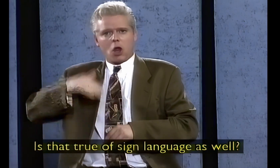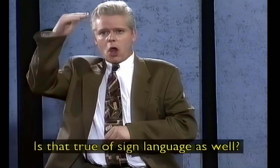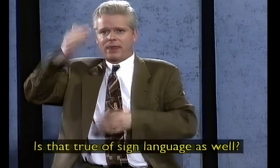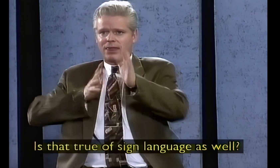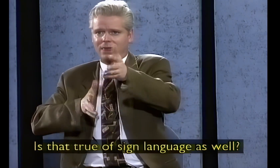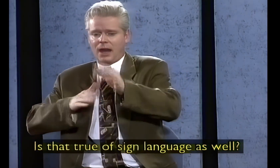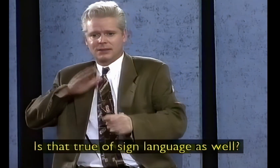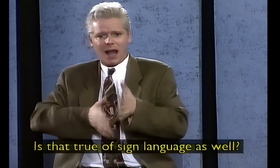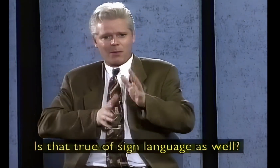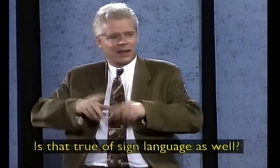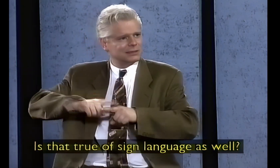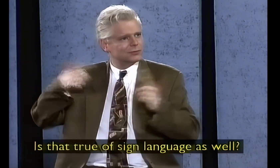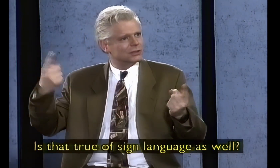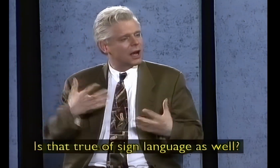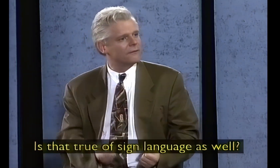well? There's a difference between the North and the South?